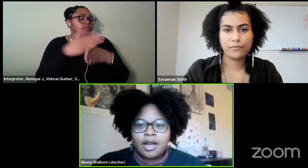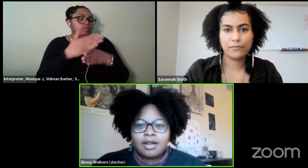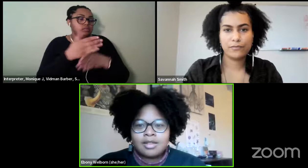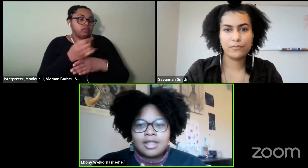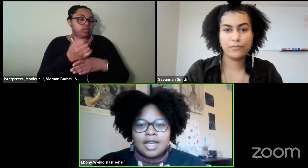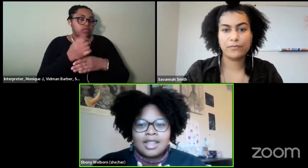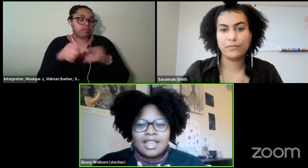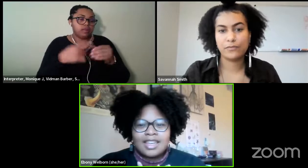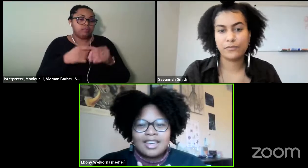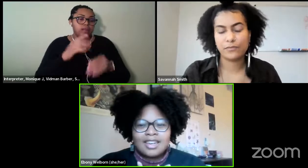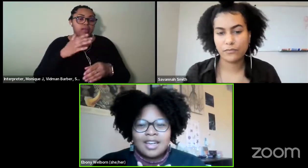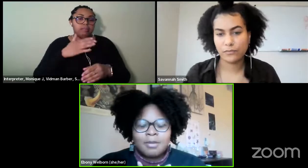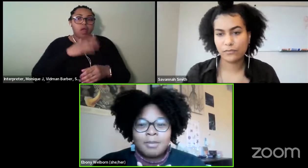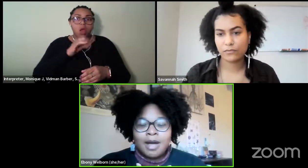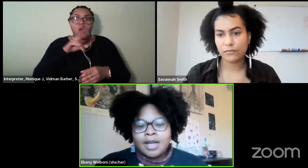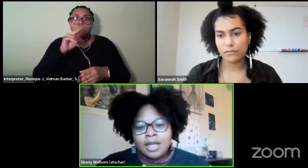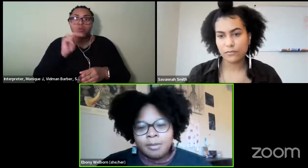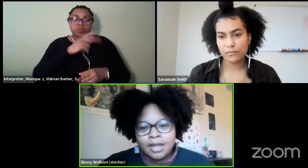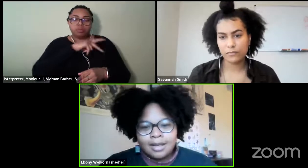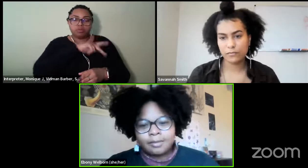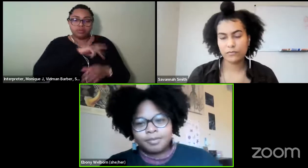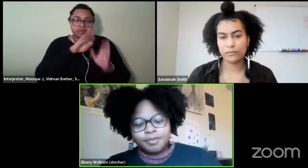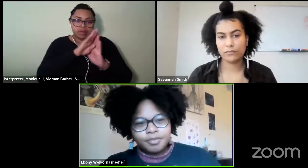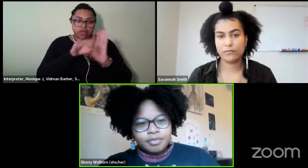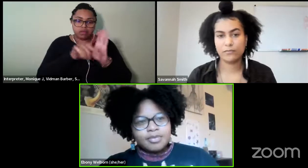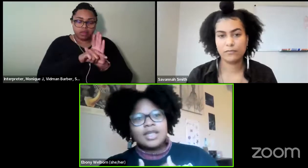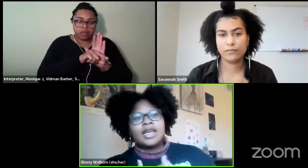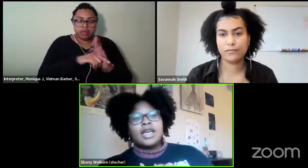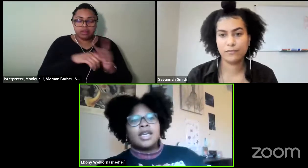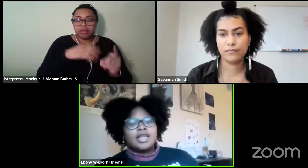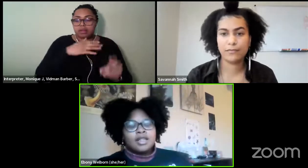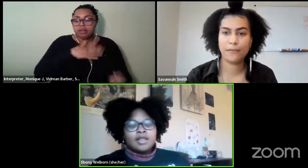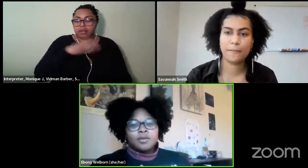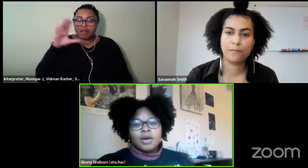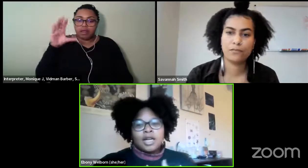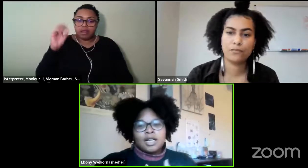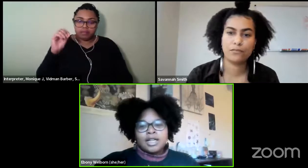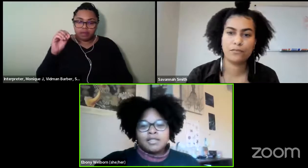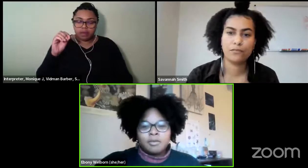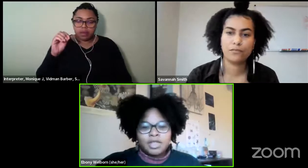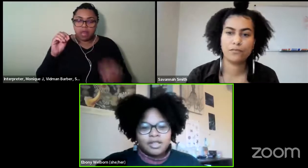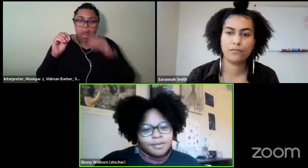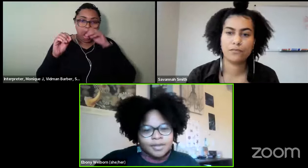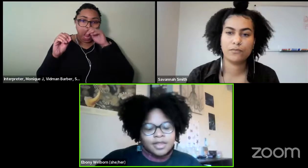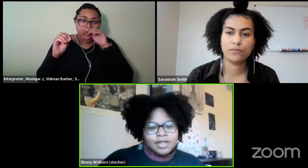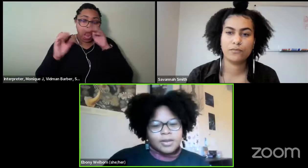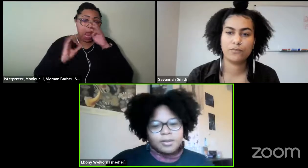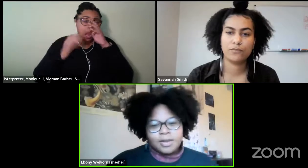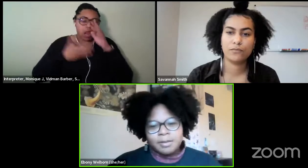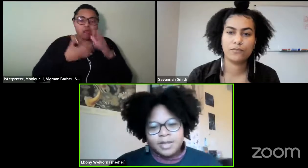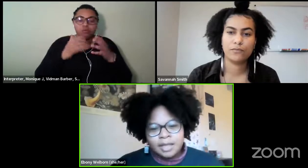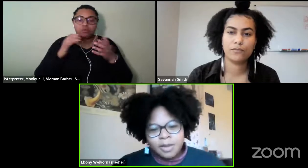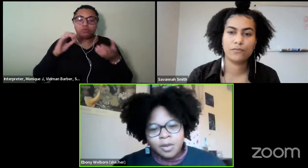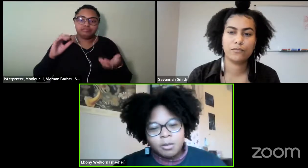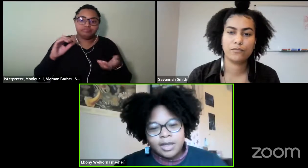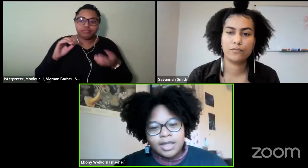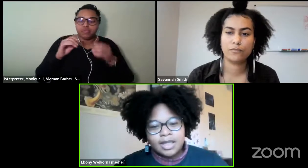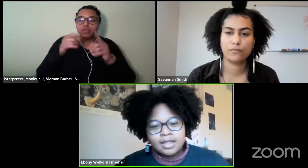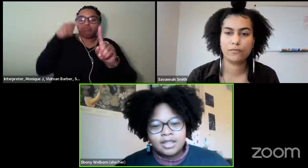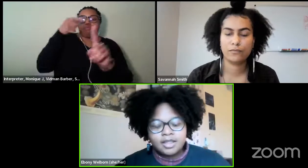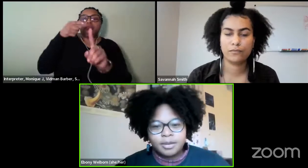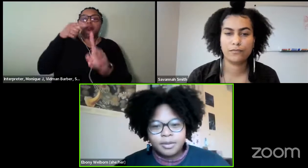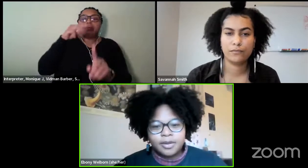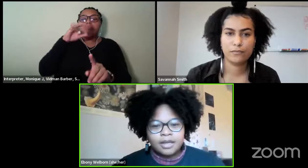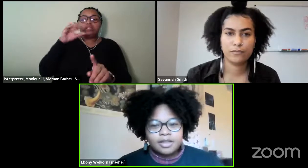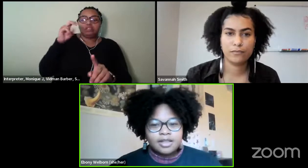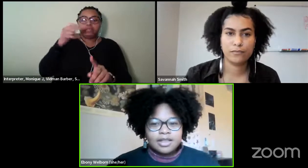personal backgrounds and then about our company and our collective mission. So my name is Ebony Wellborn